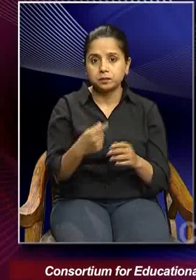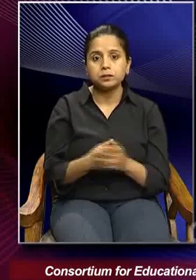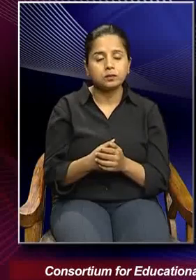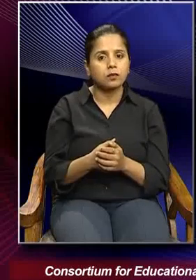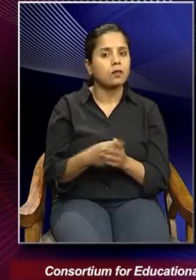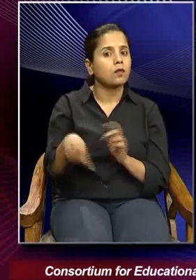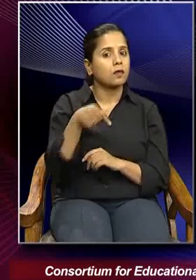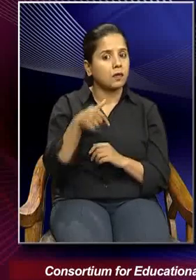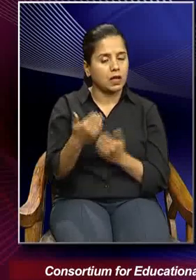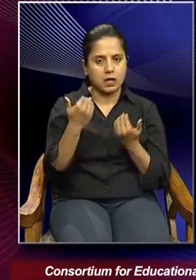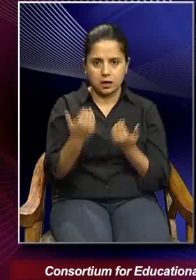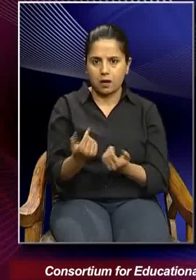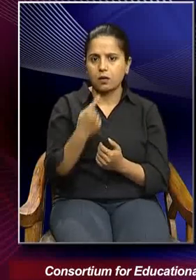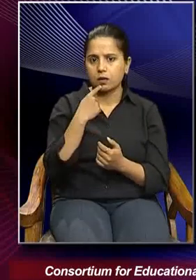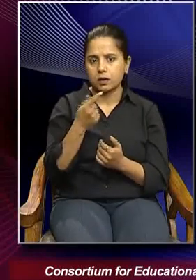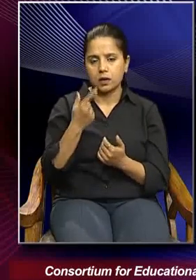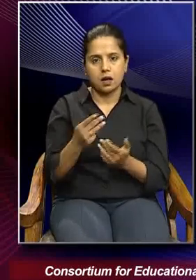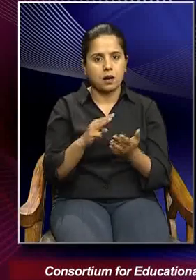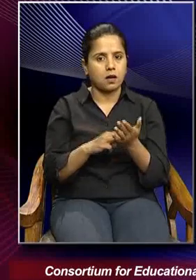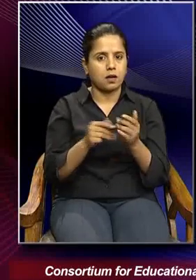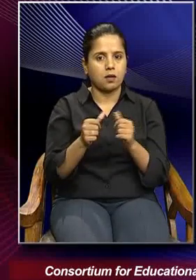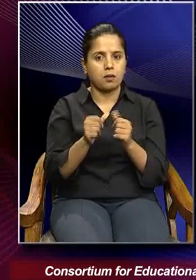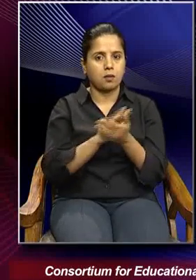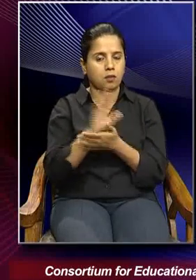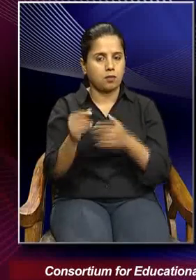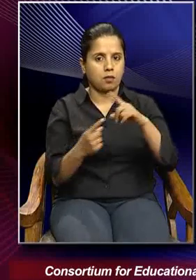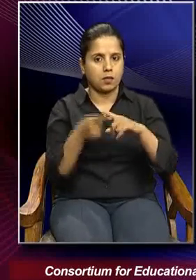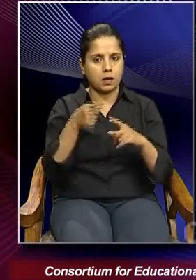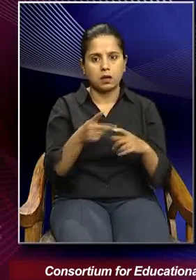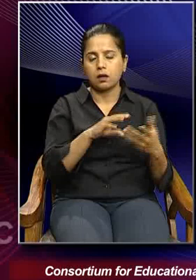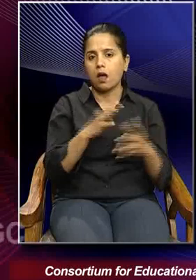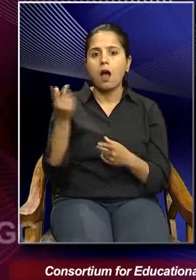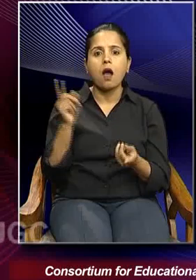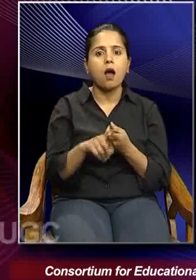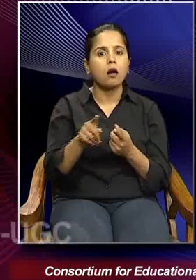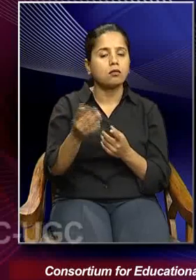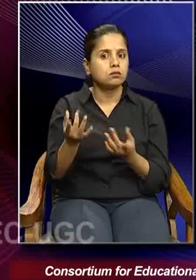Fine. Now, this Mahat, it produces Ahankar.